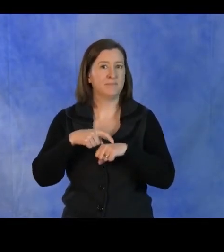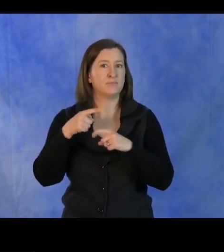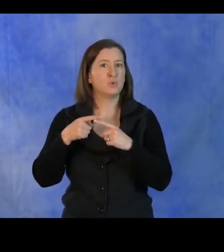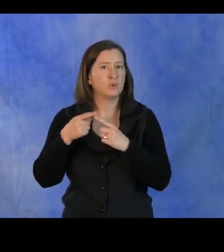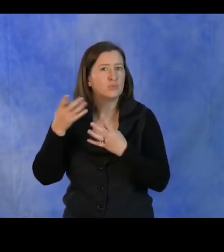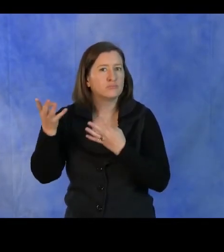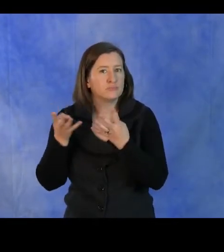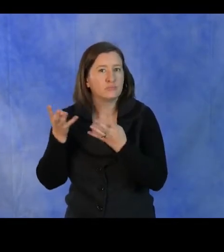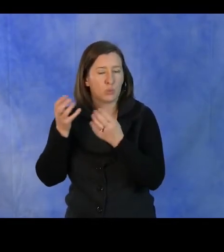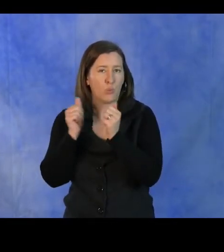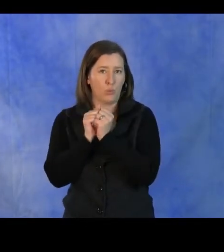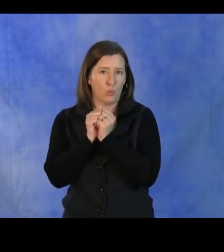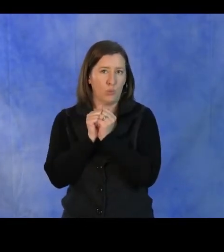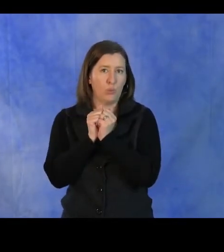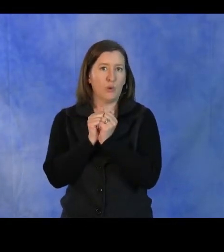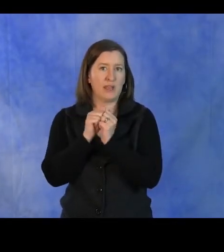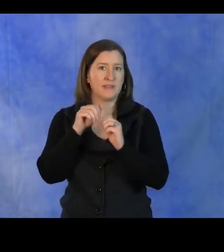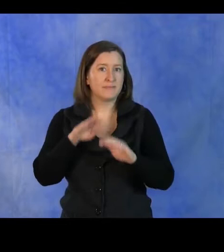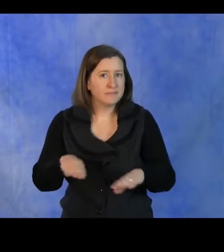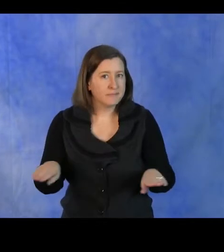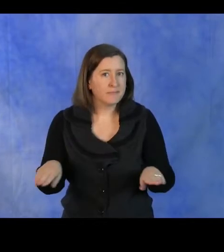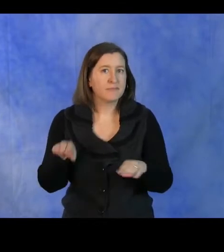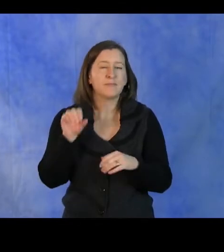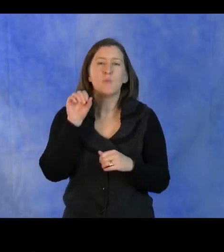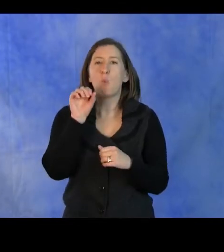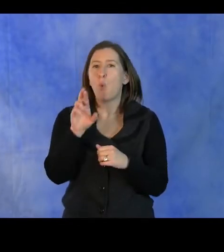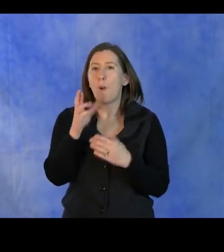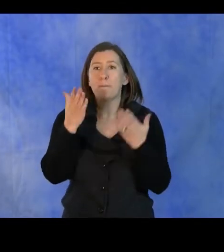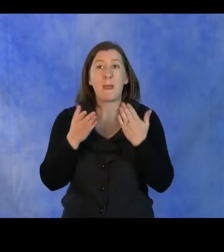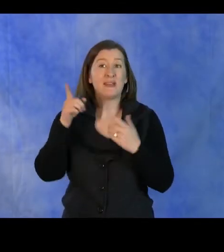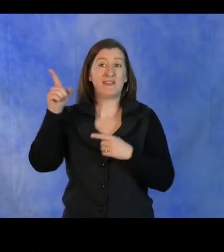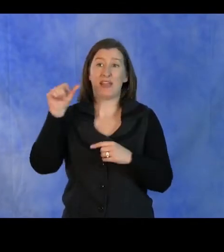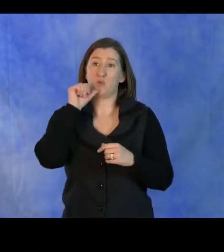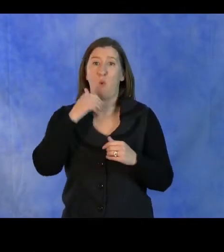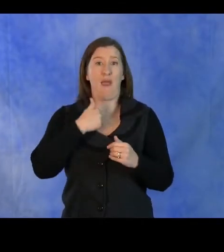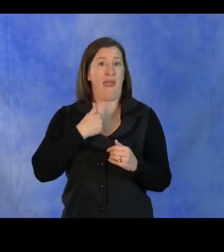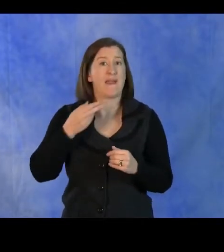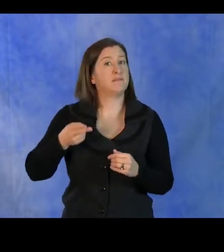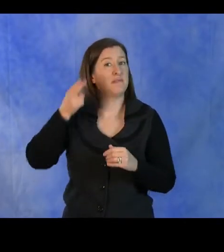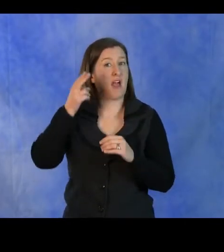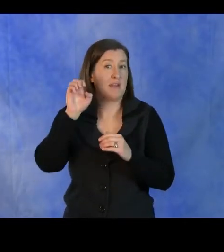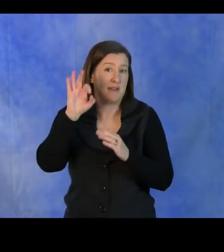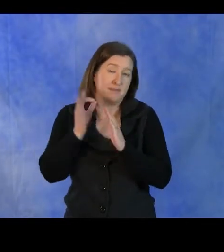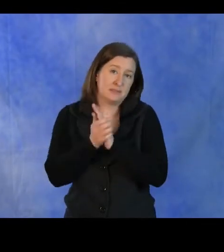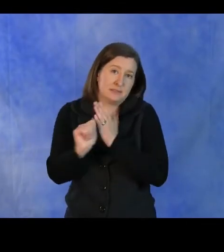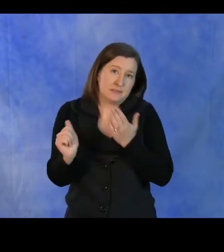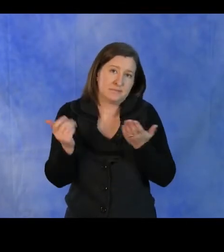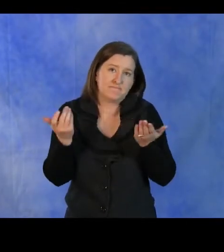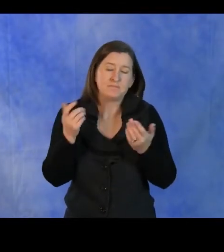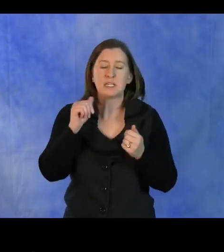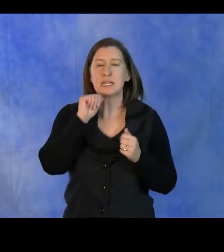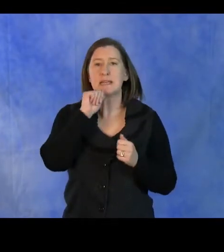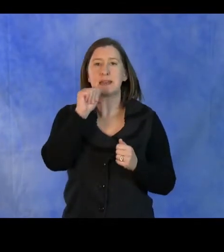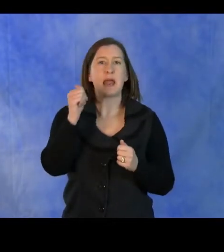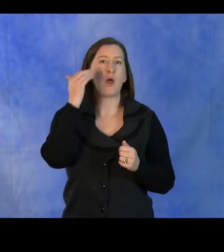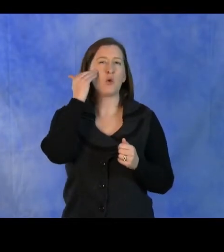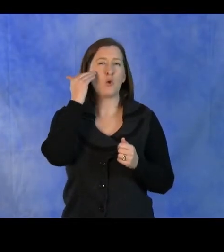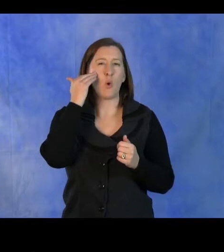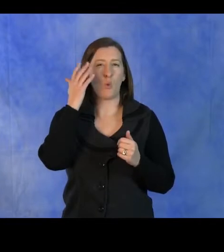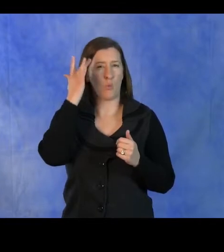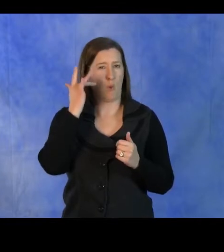don't have the time to socialize with the child, or maybe they don't have